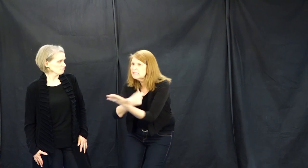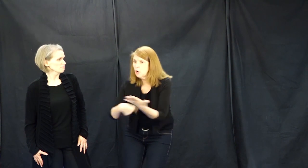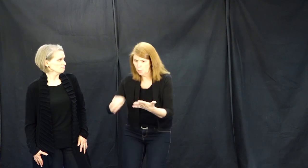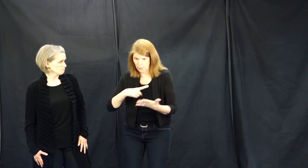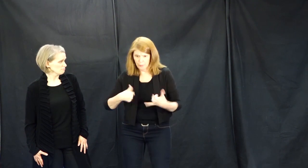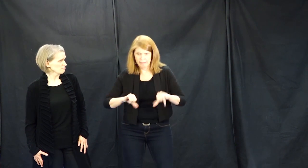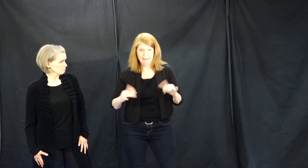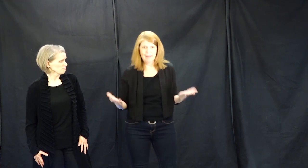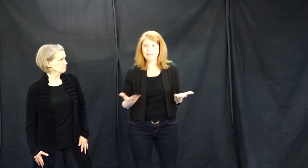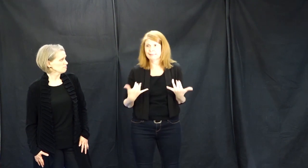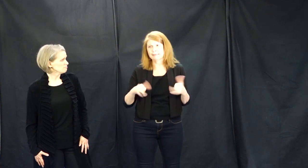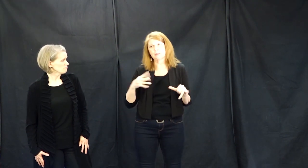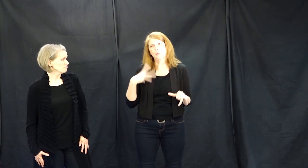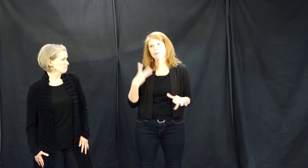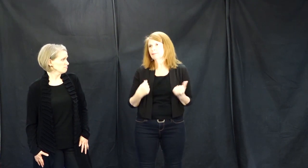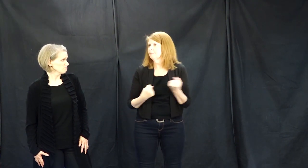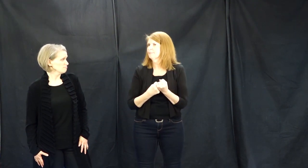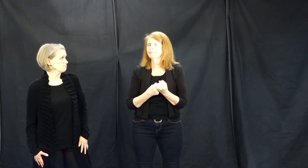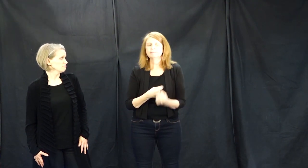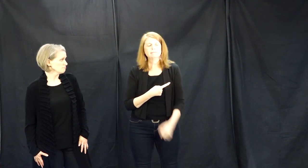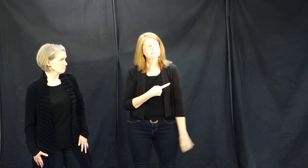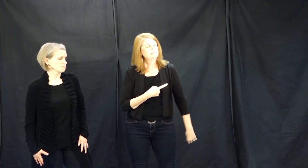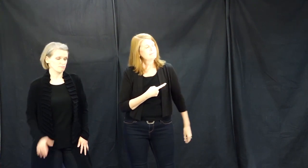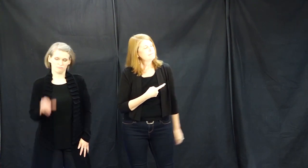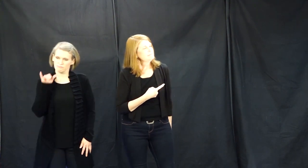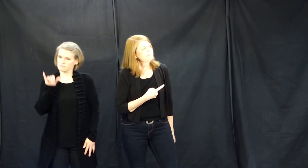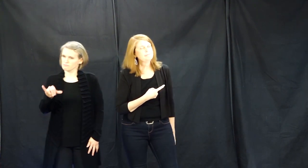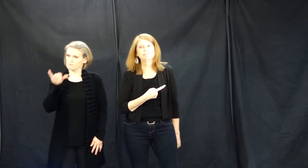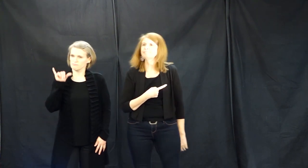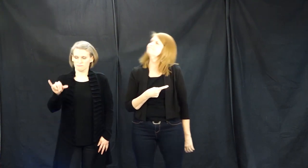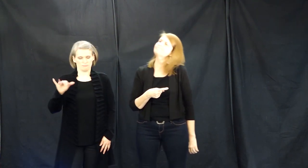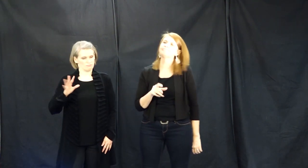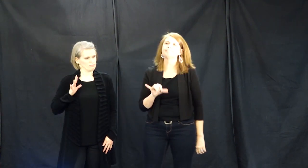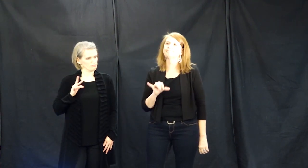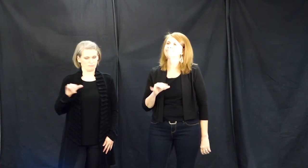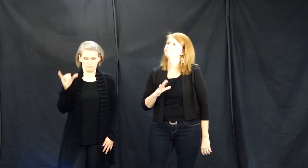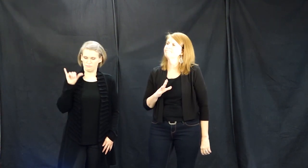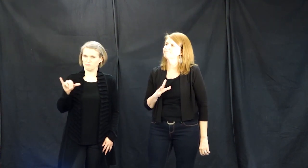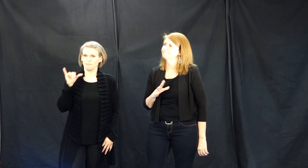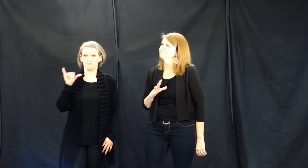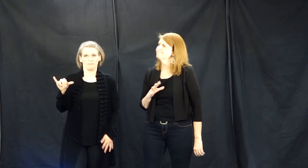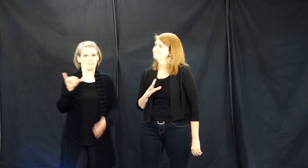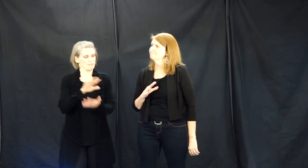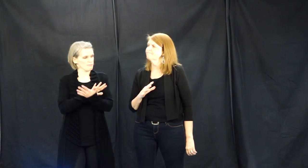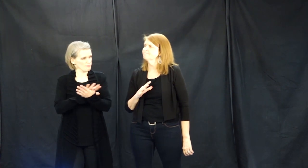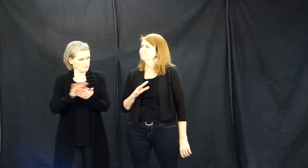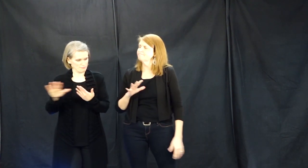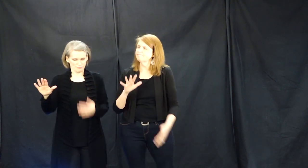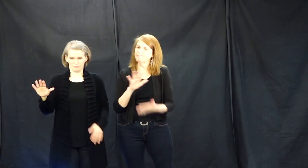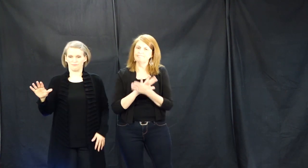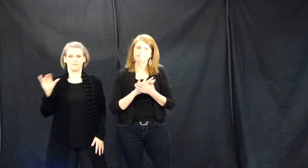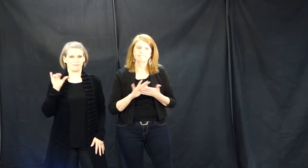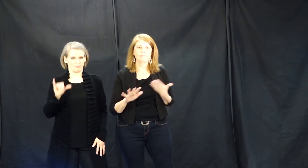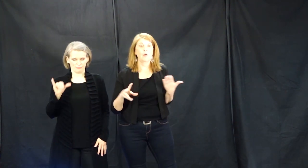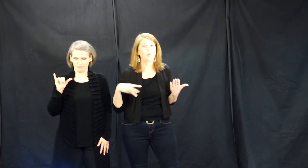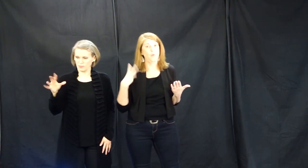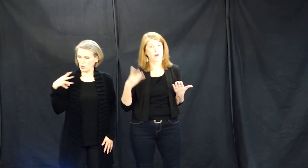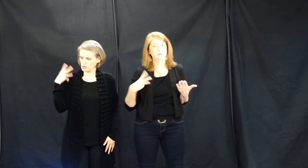he got Washington in his pocket. It must be nice, it must be nice to have